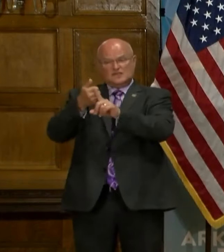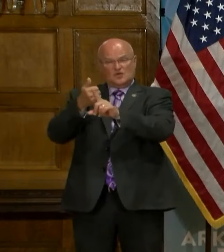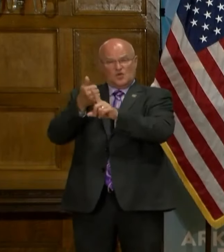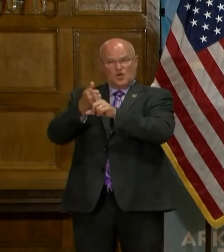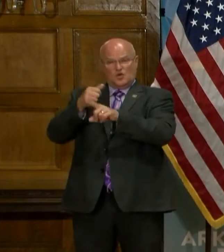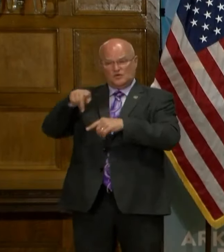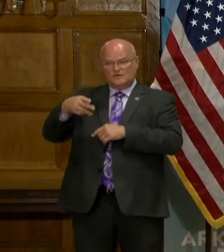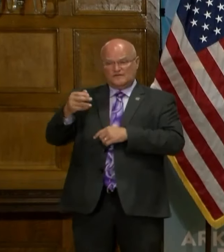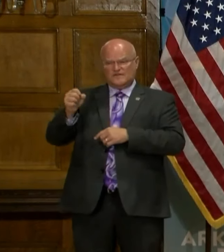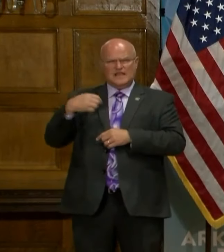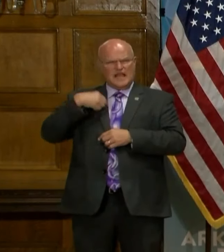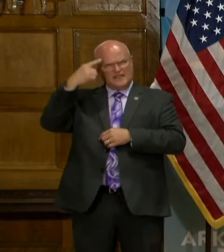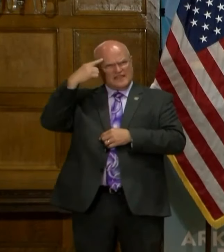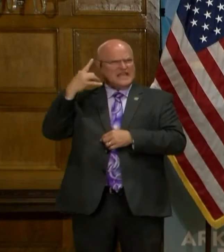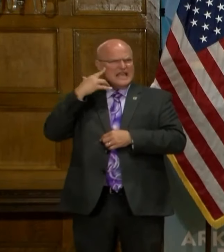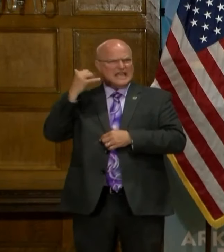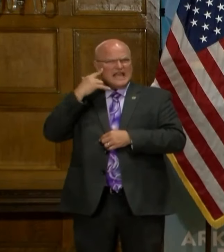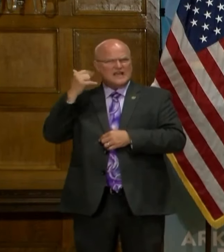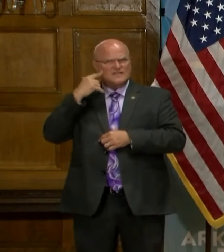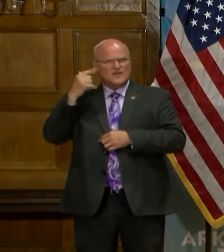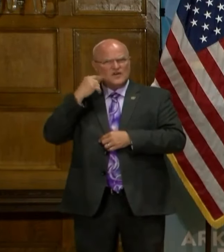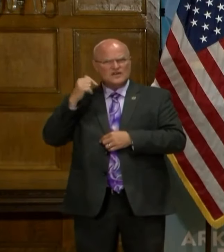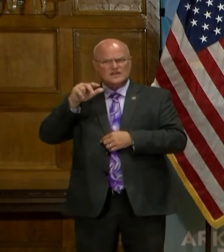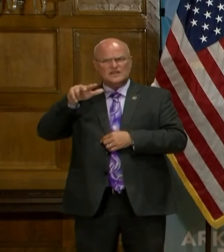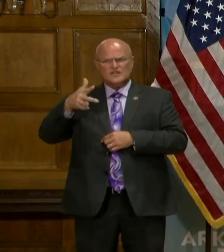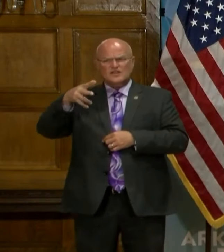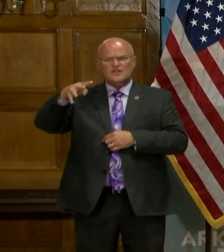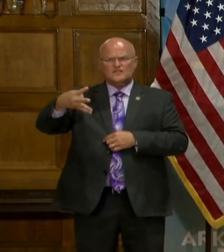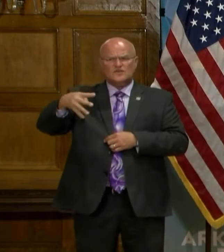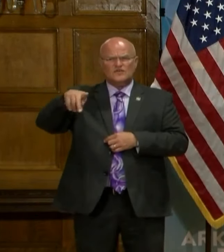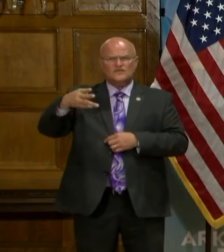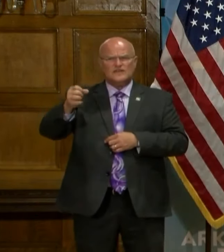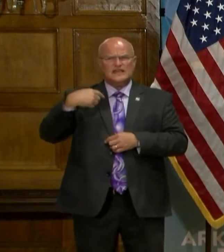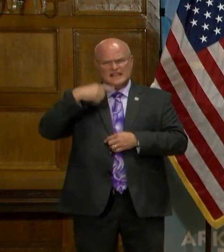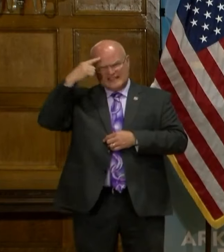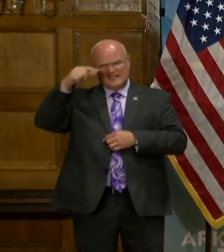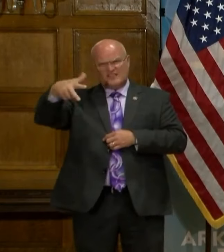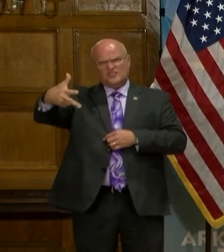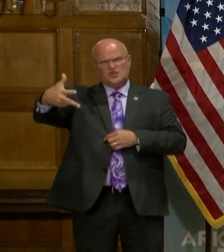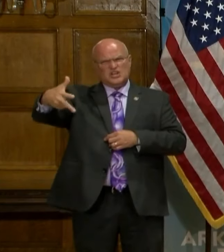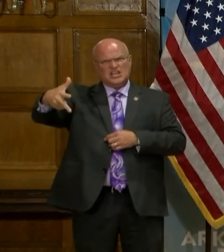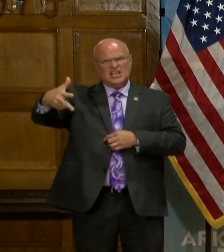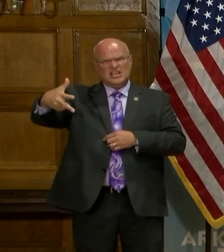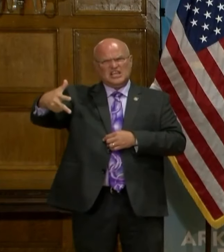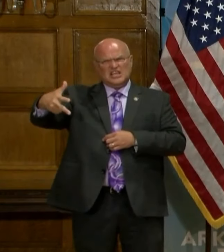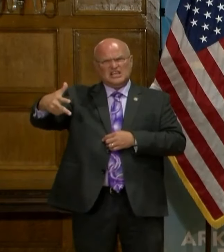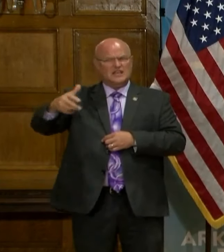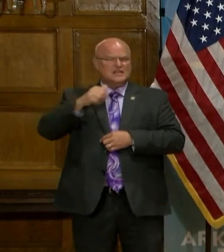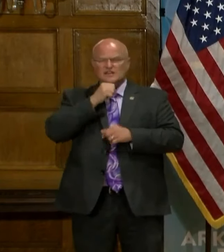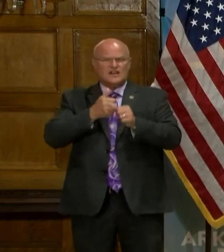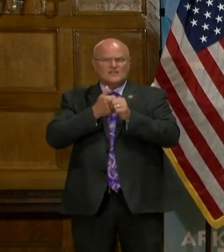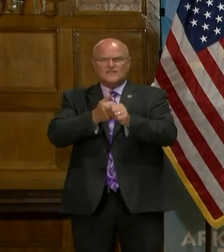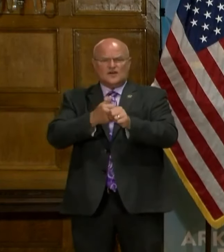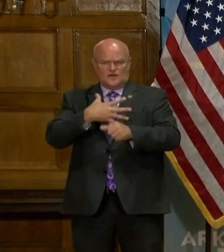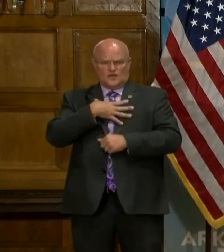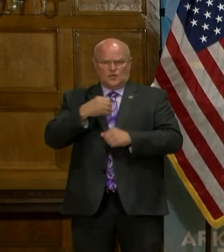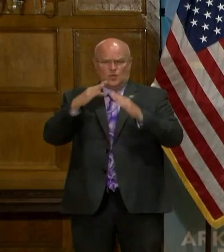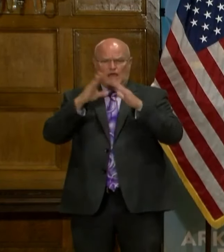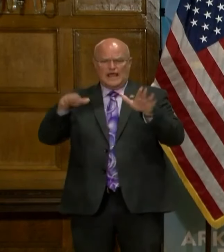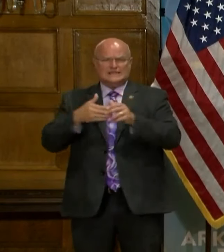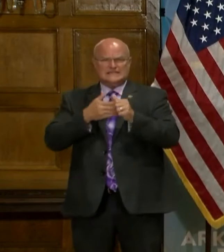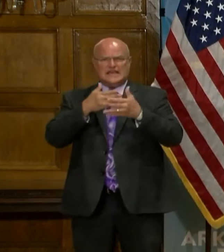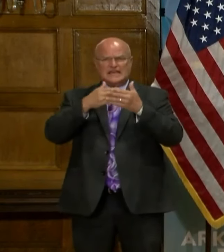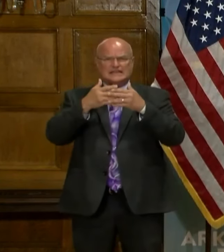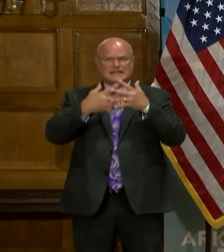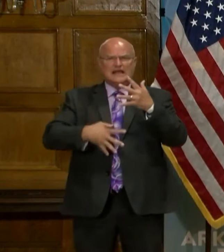own phases. Like I think California has 3 or 4 phases, and I think they're in phase 3, and they're not following the White House guidelines.